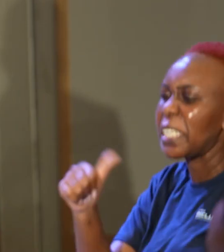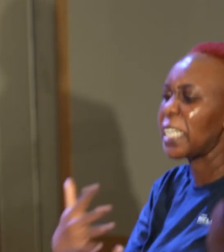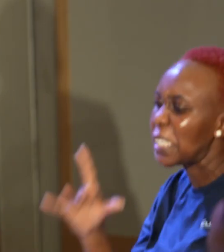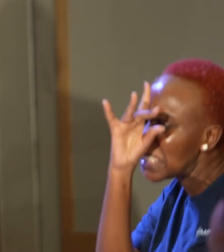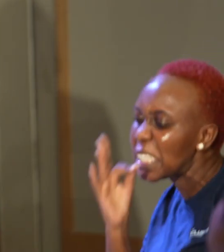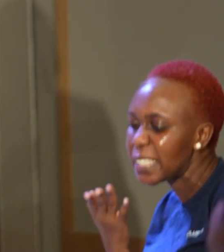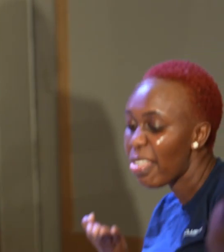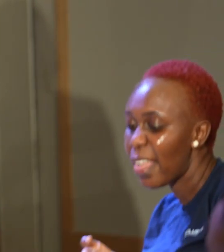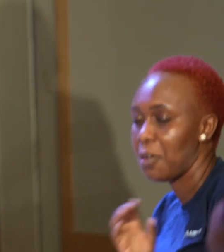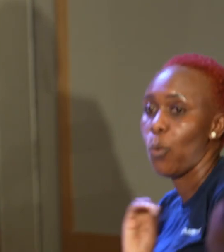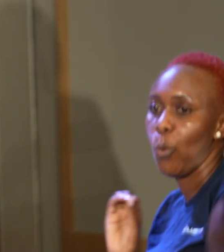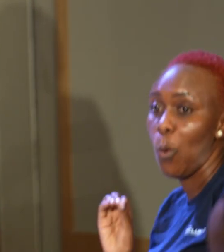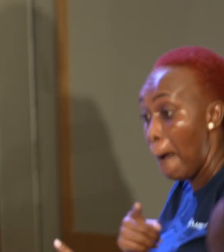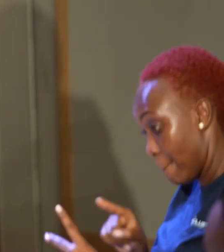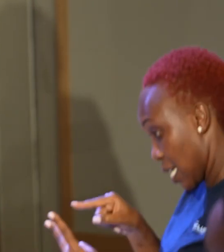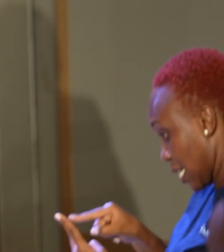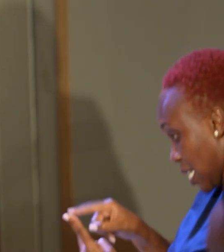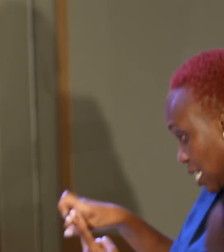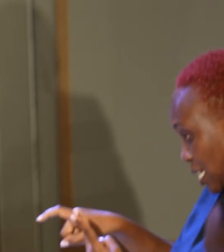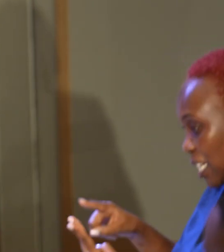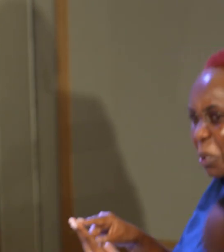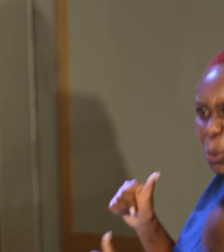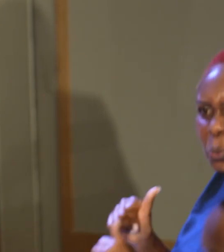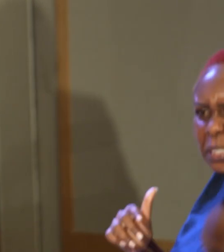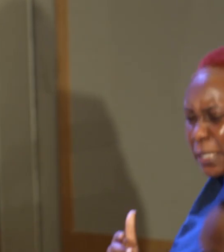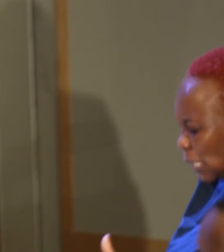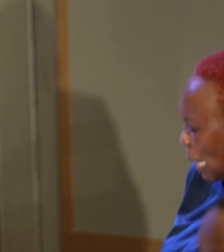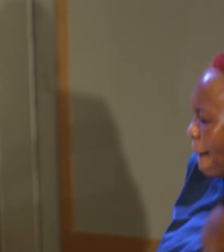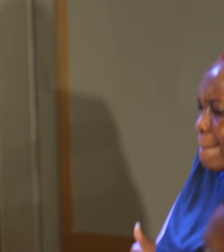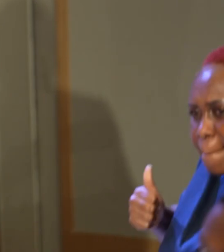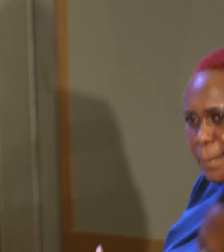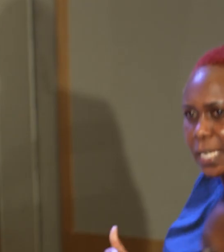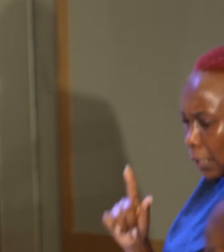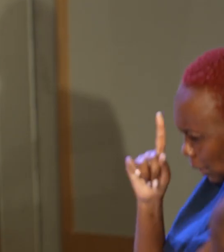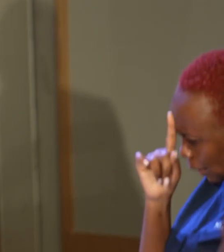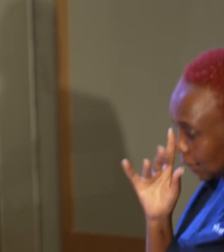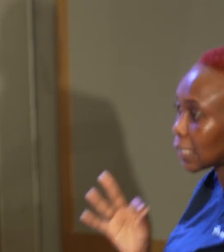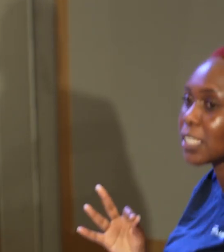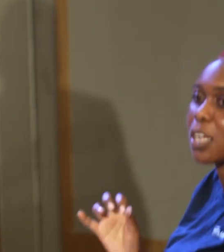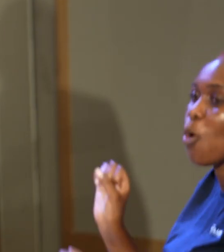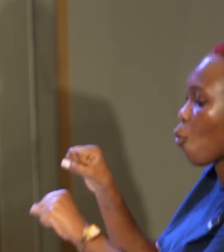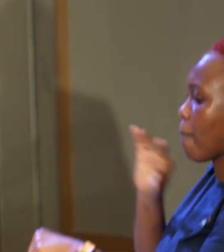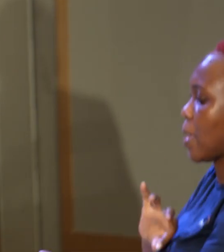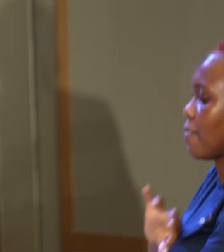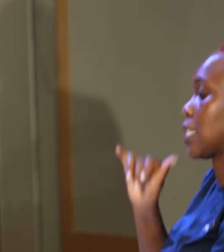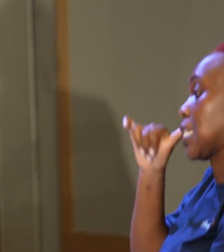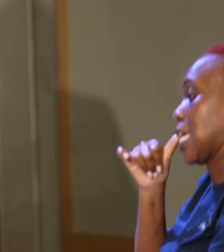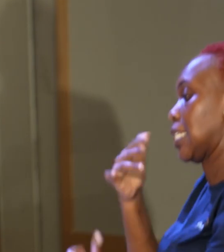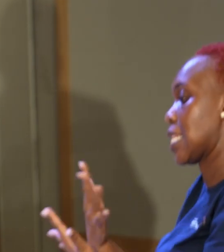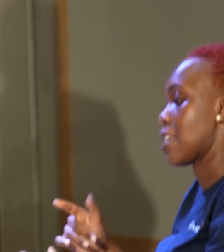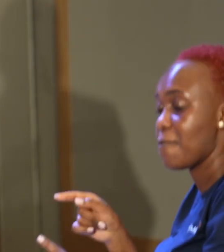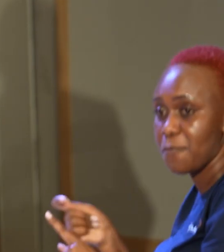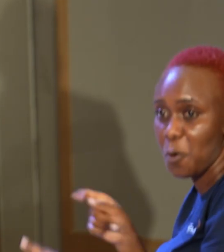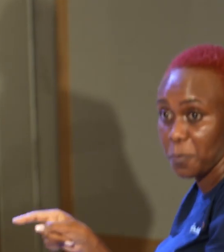it. But the second insect, which is mean and very serious, we get nice thing from it.